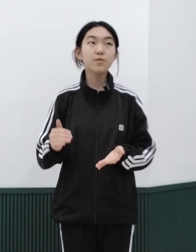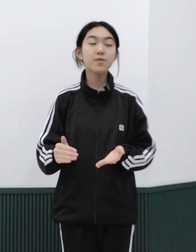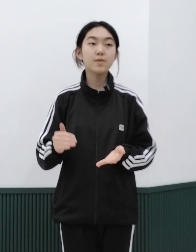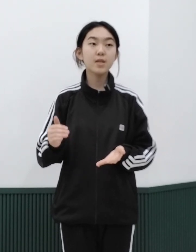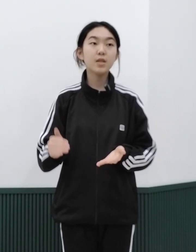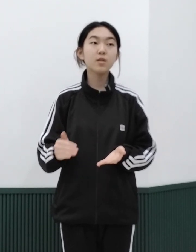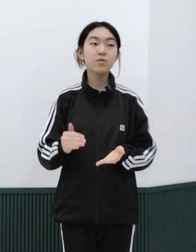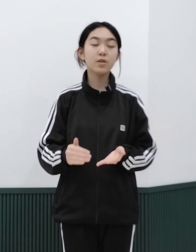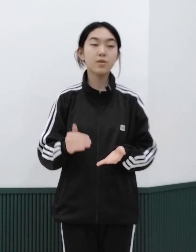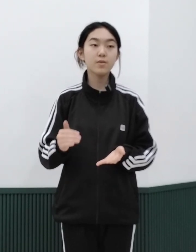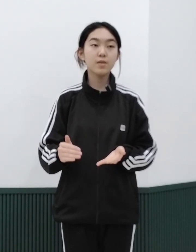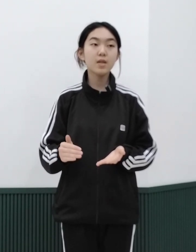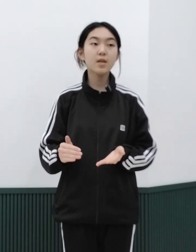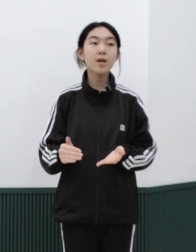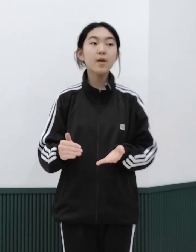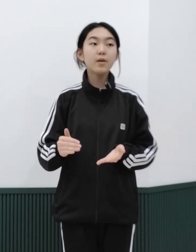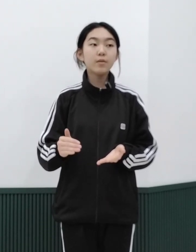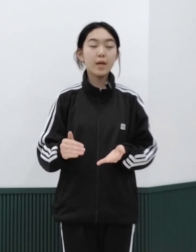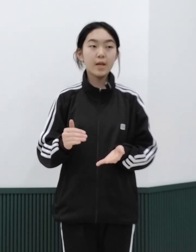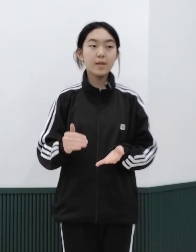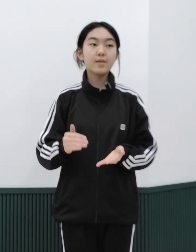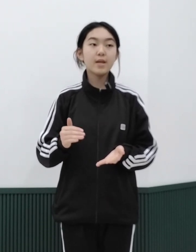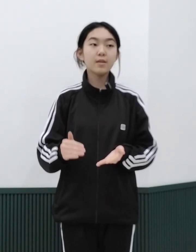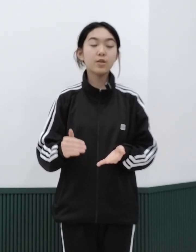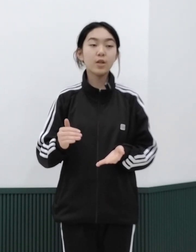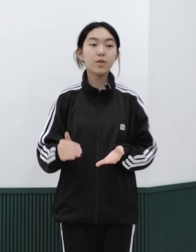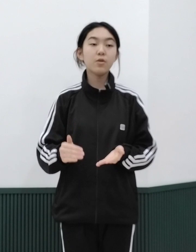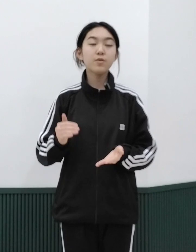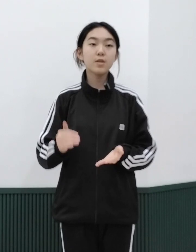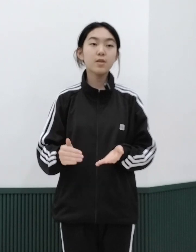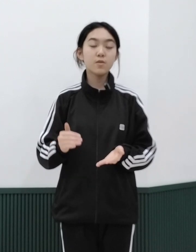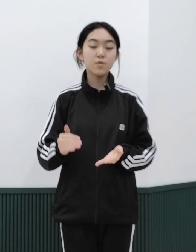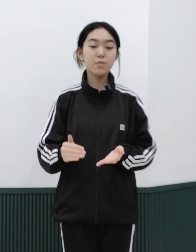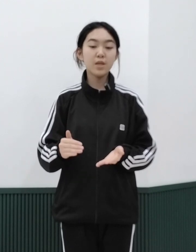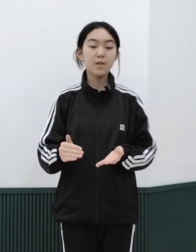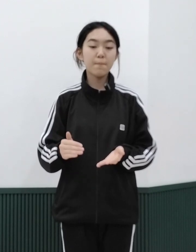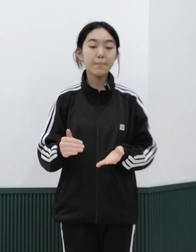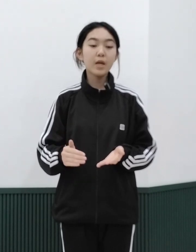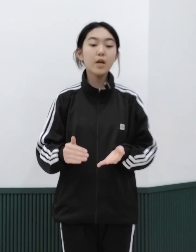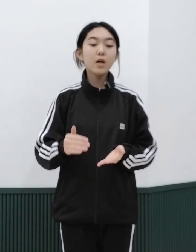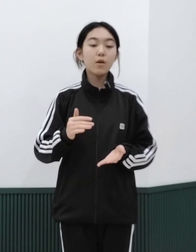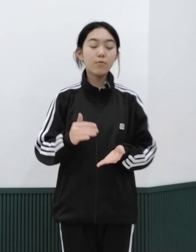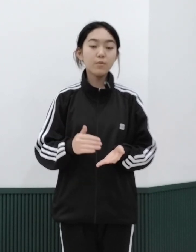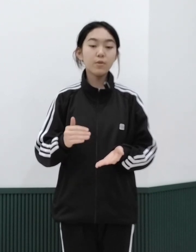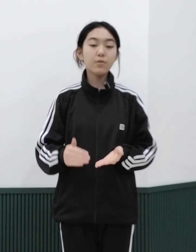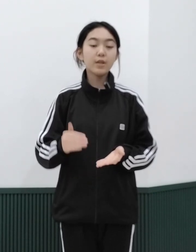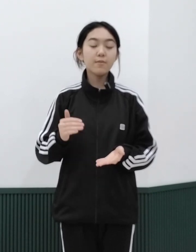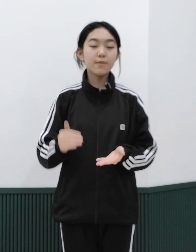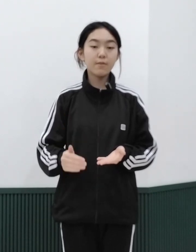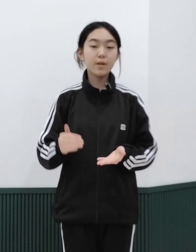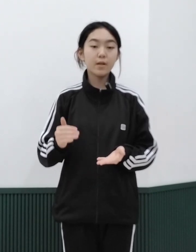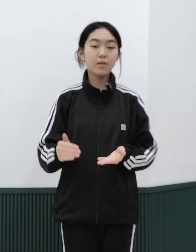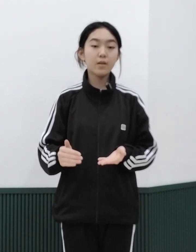stick to Nancy, as the shadow sticks to me. One morning, very early,